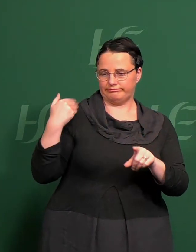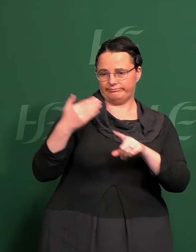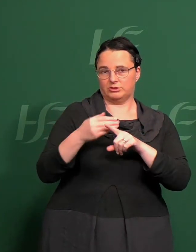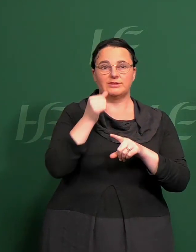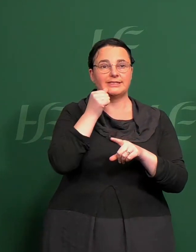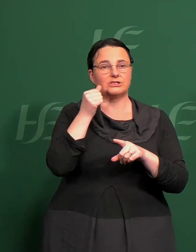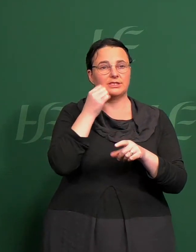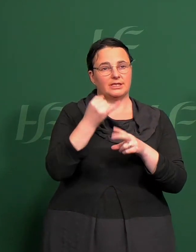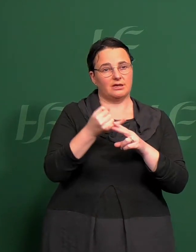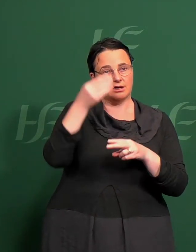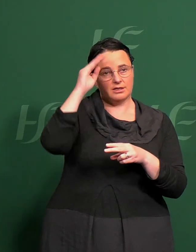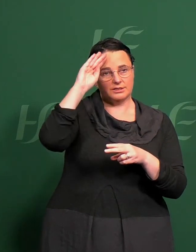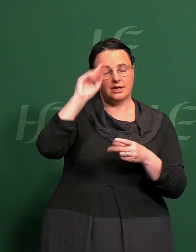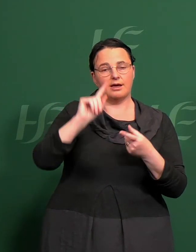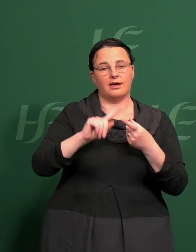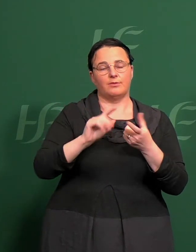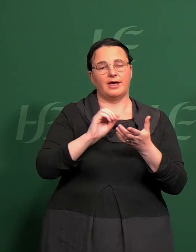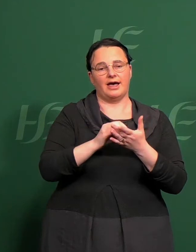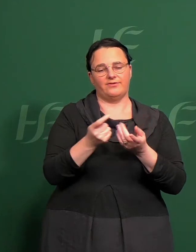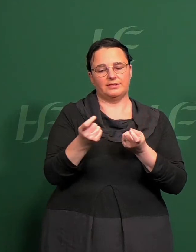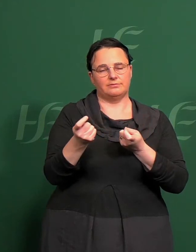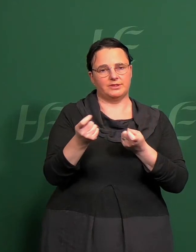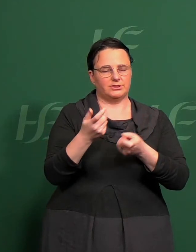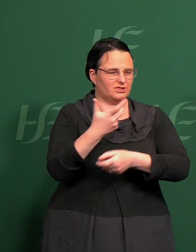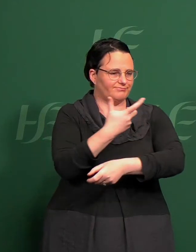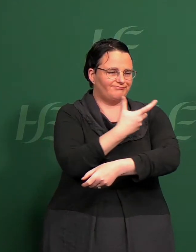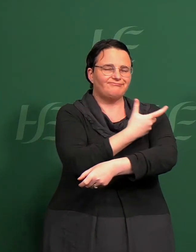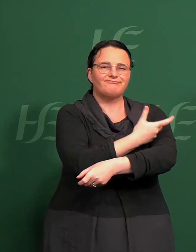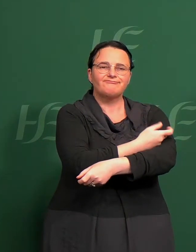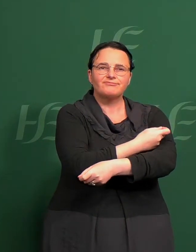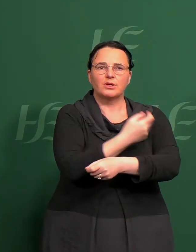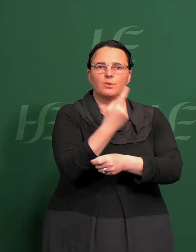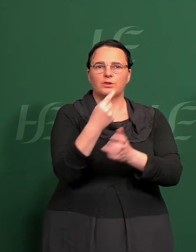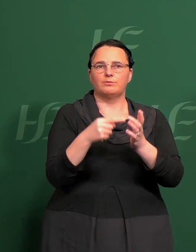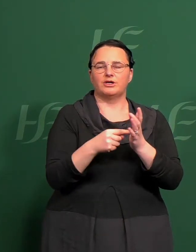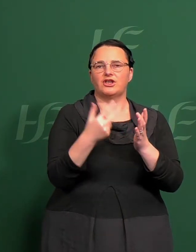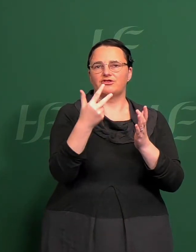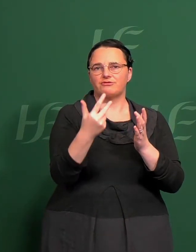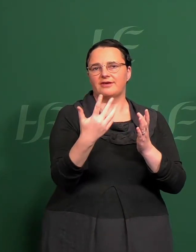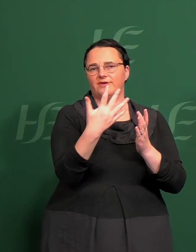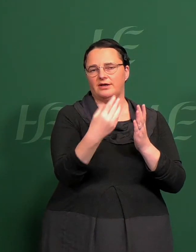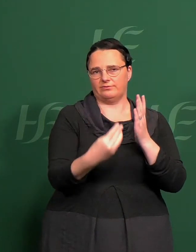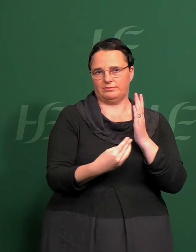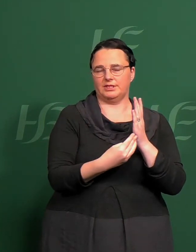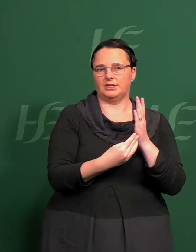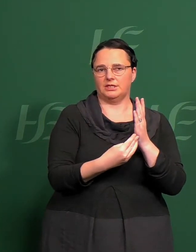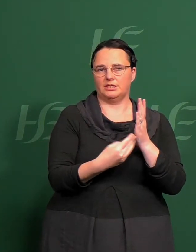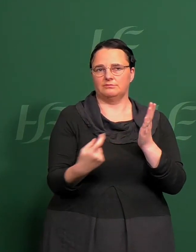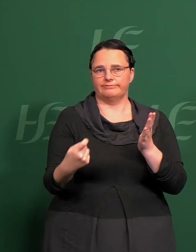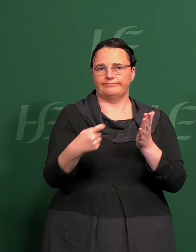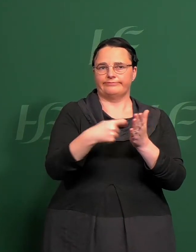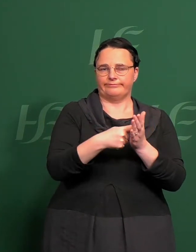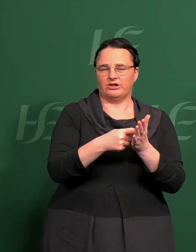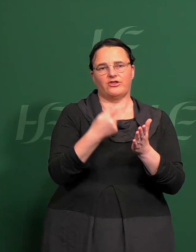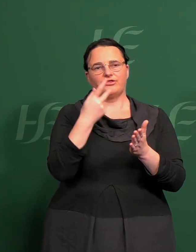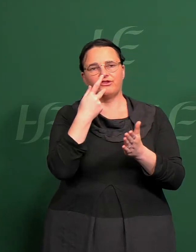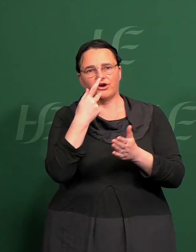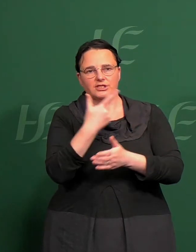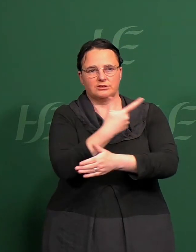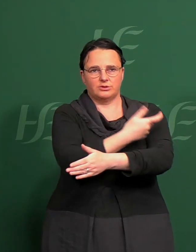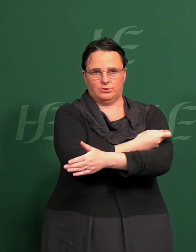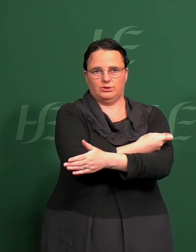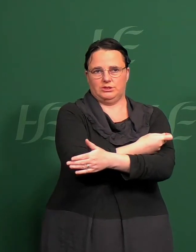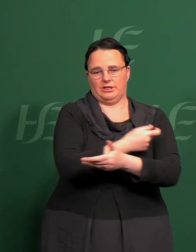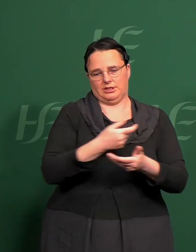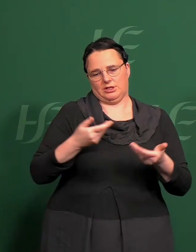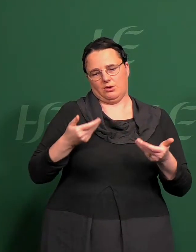yesterday. And we now administered almost 1.35 million booster and third doses of the current